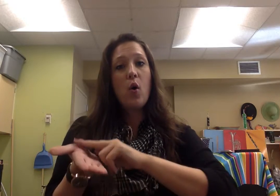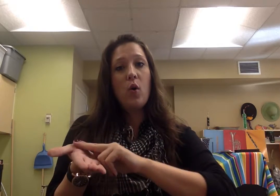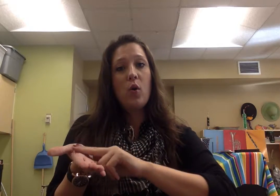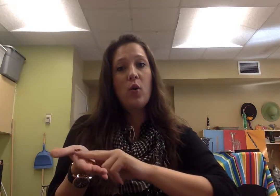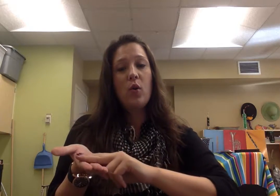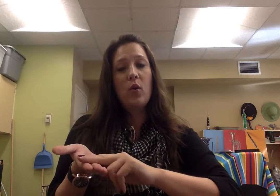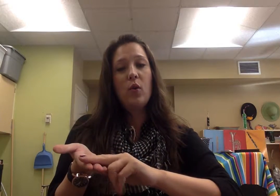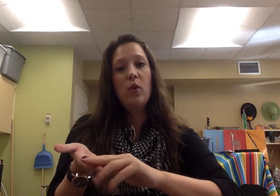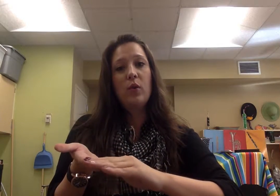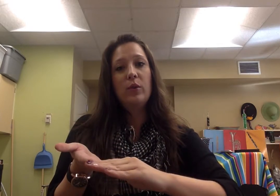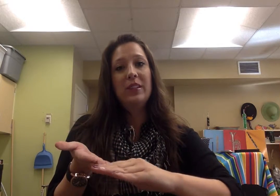Holy